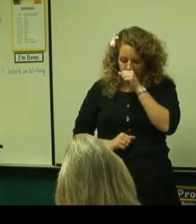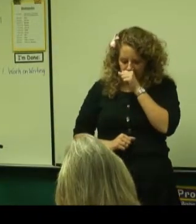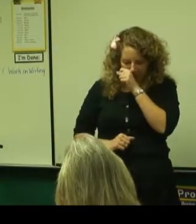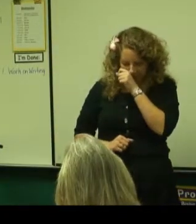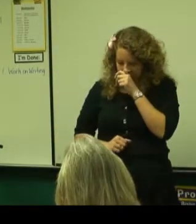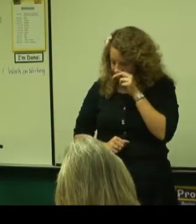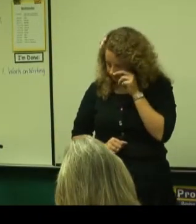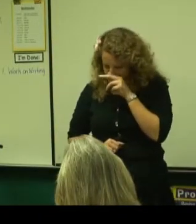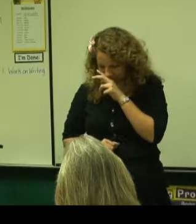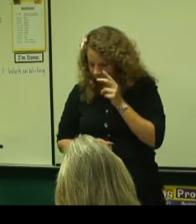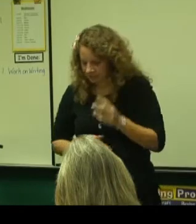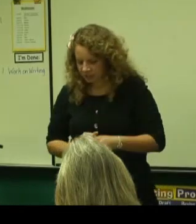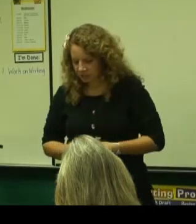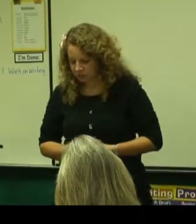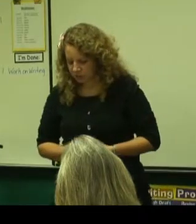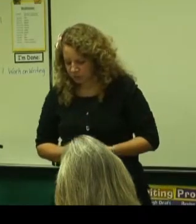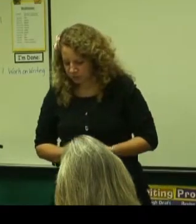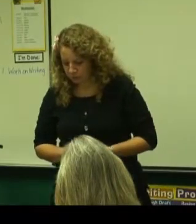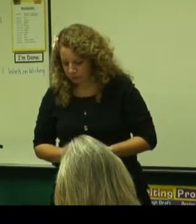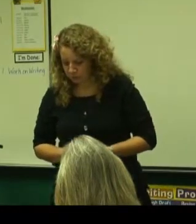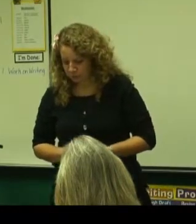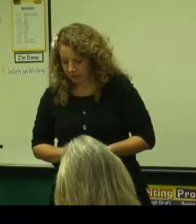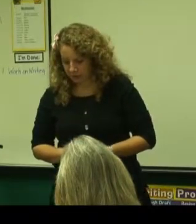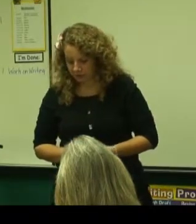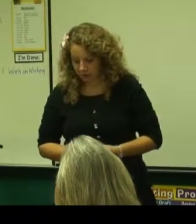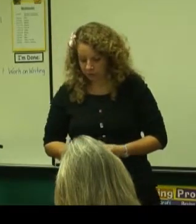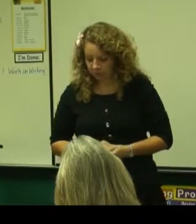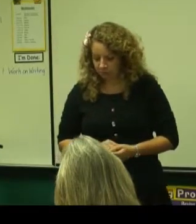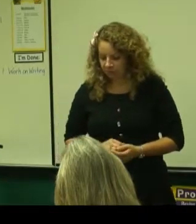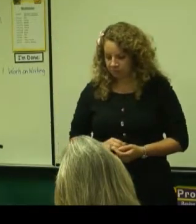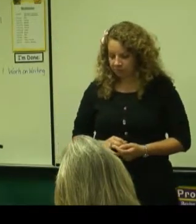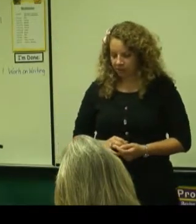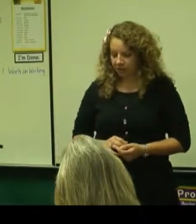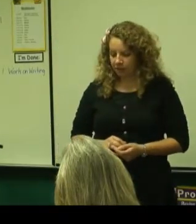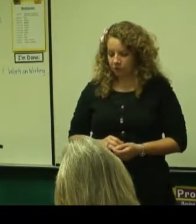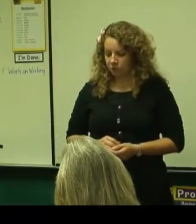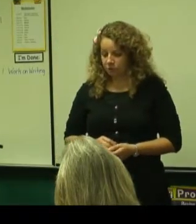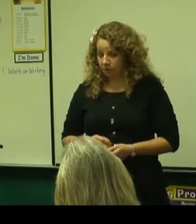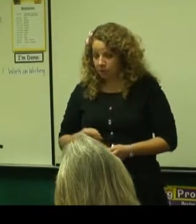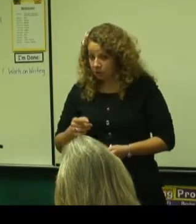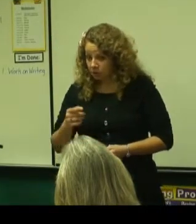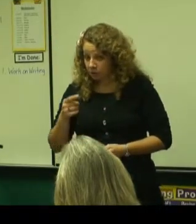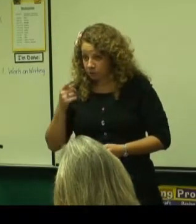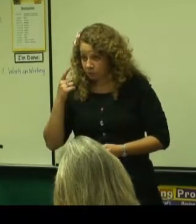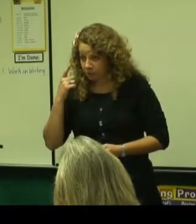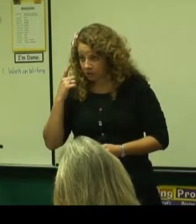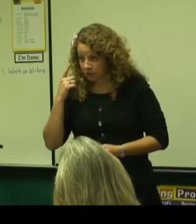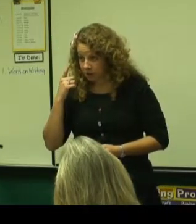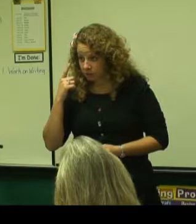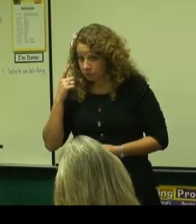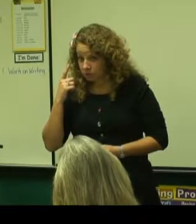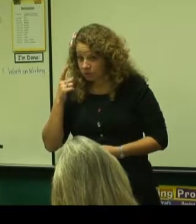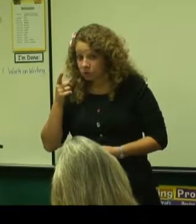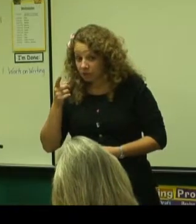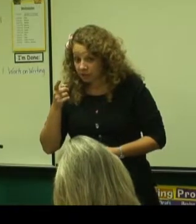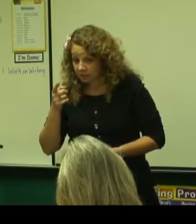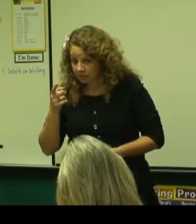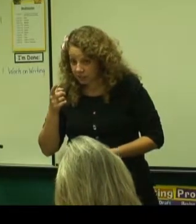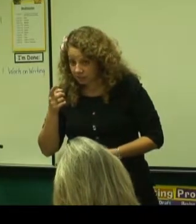Okay? So you remember my name, you. Okay? So raise your eyebrows and lean slightly